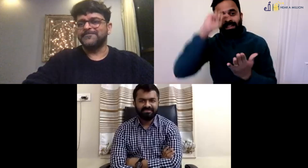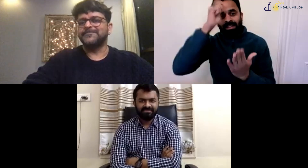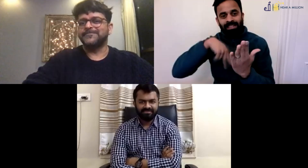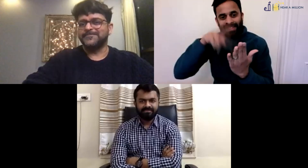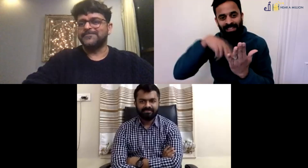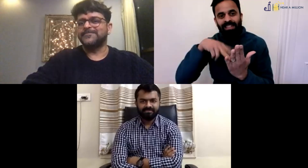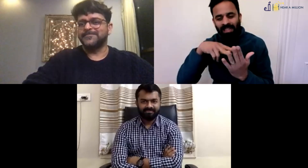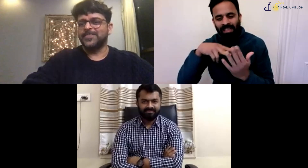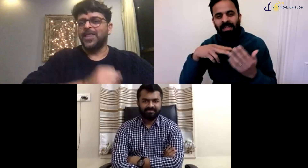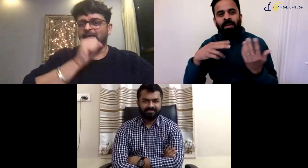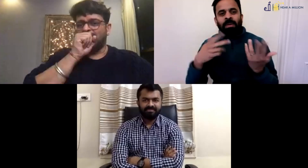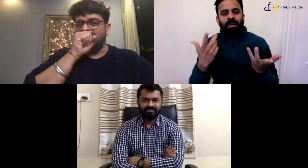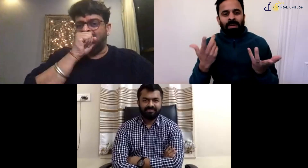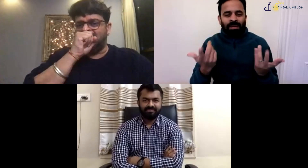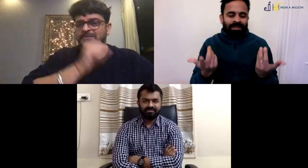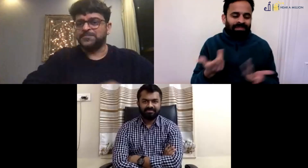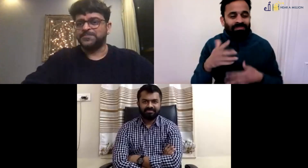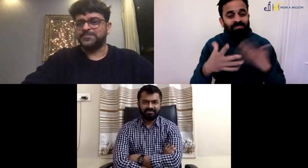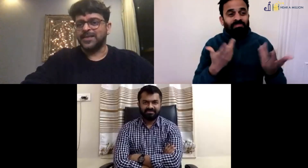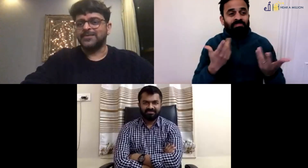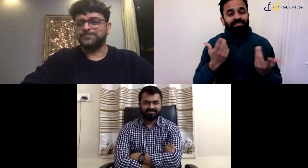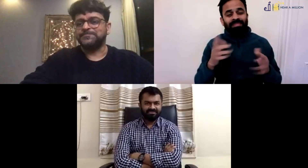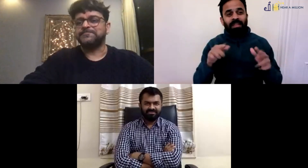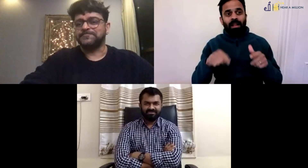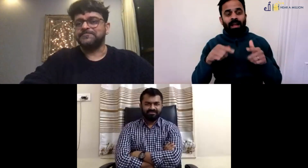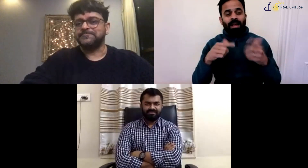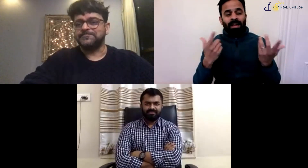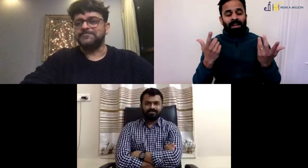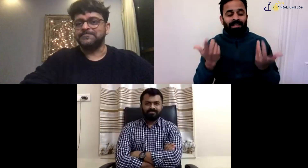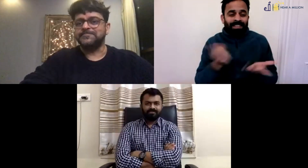courses. So we're trying that with the English reading literacy.